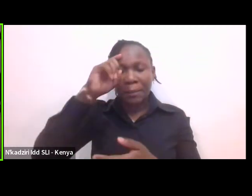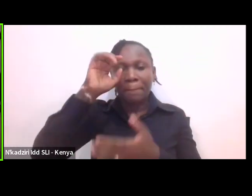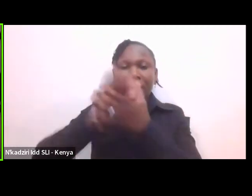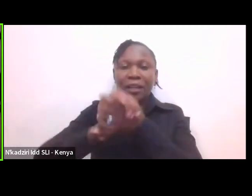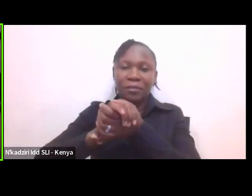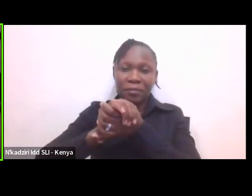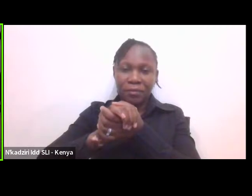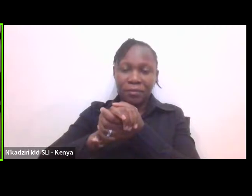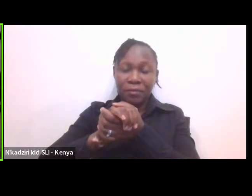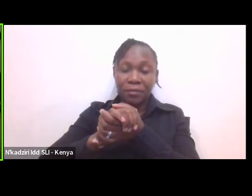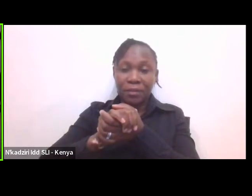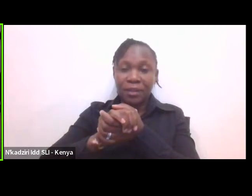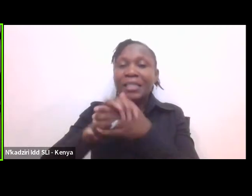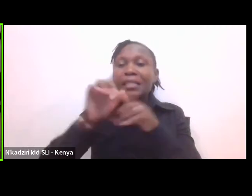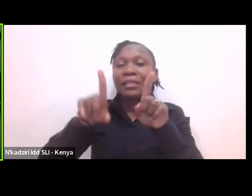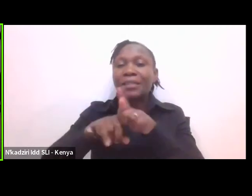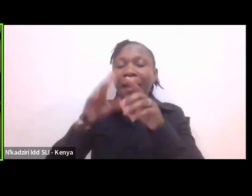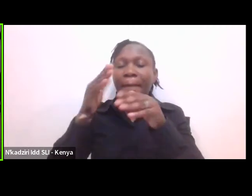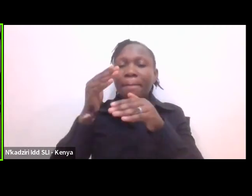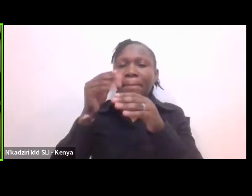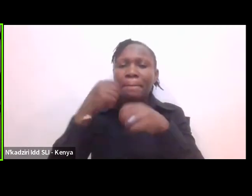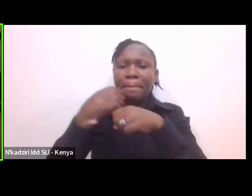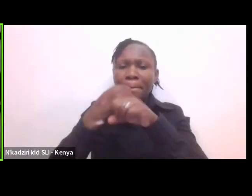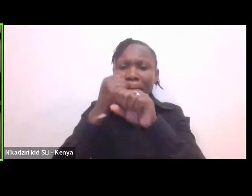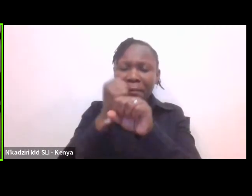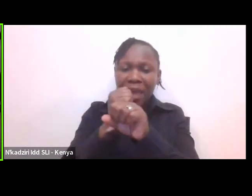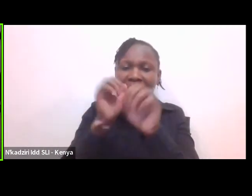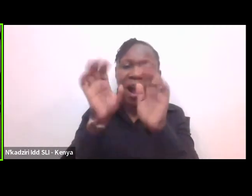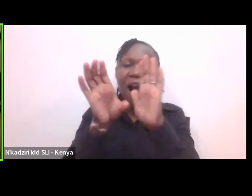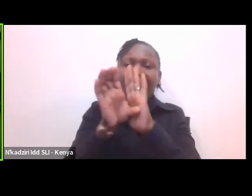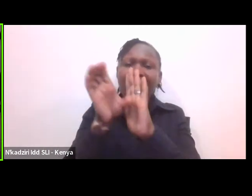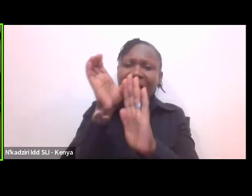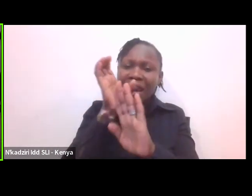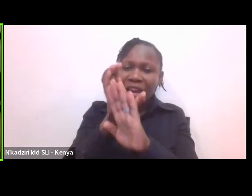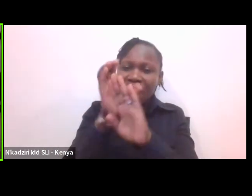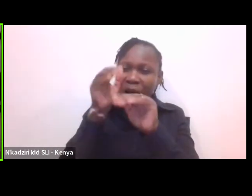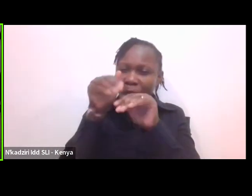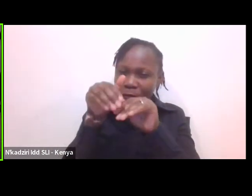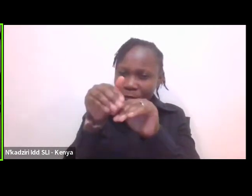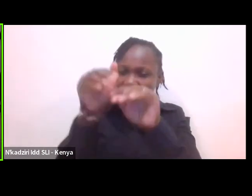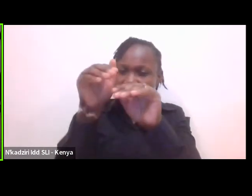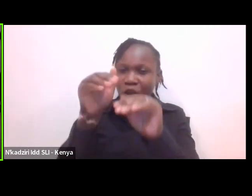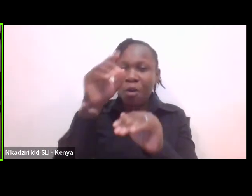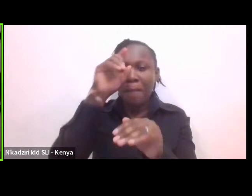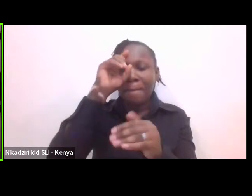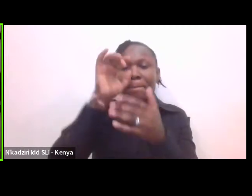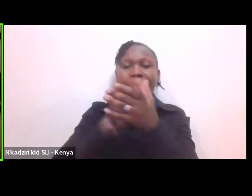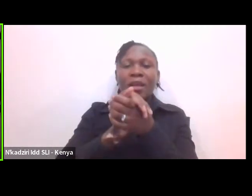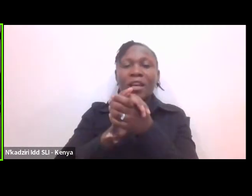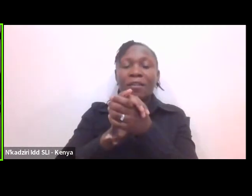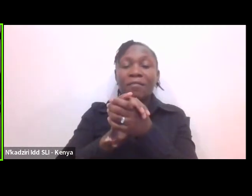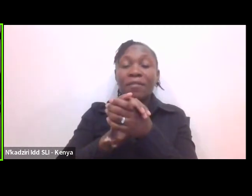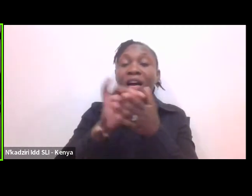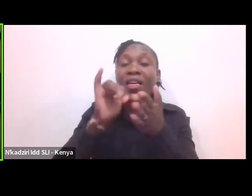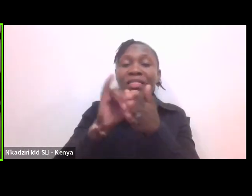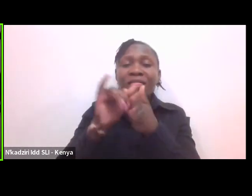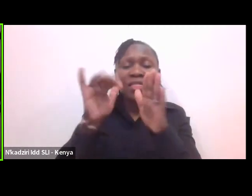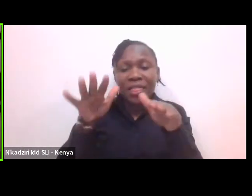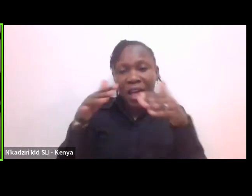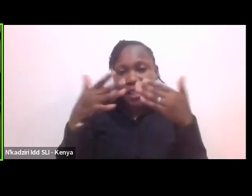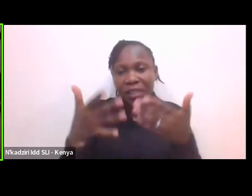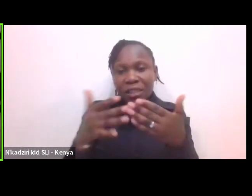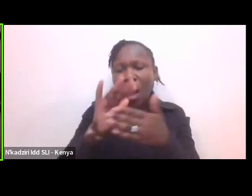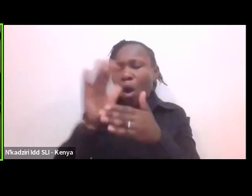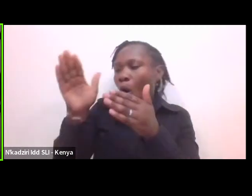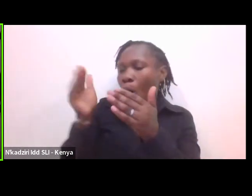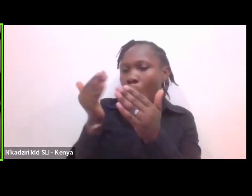and we should build our curriculums upon the belief that our students all can have a place